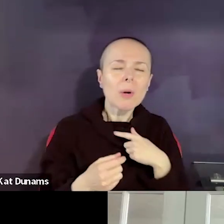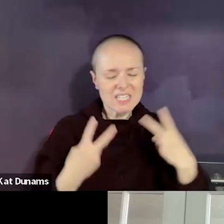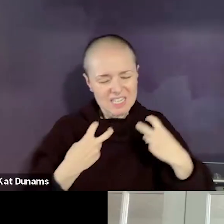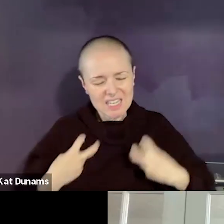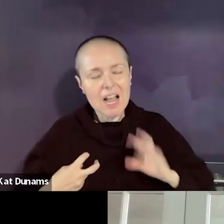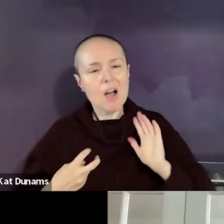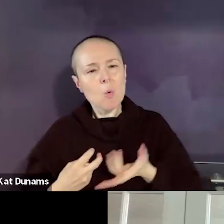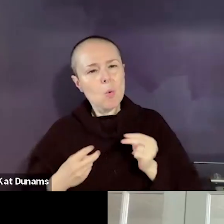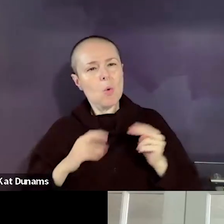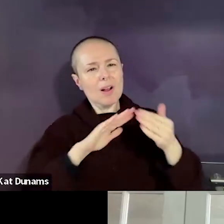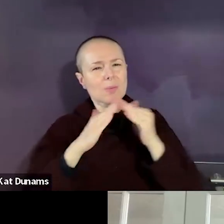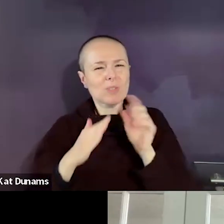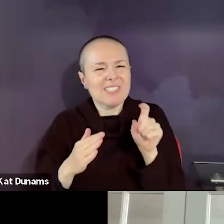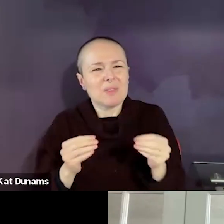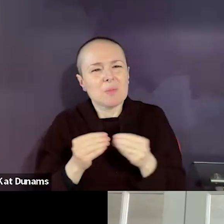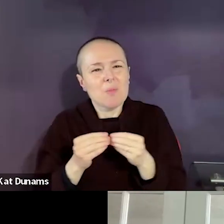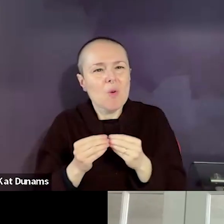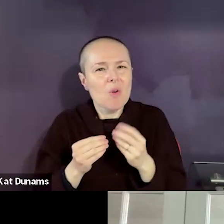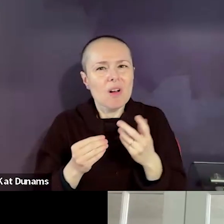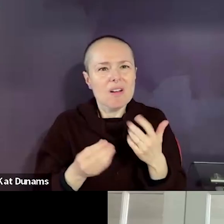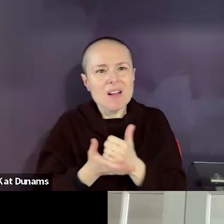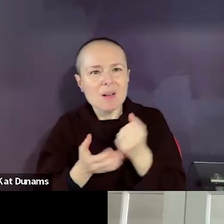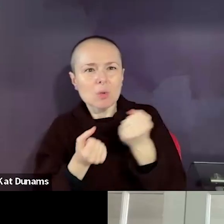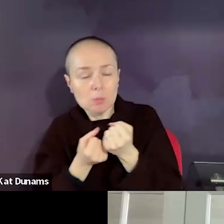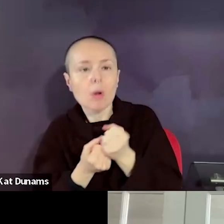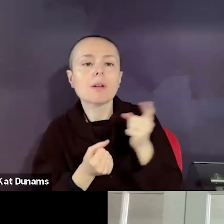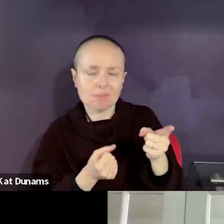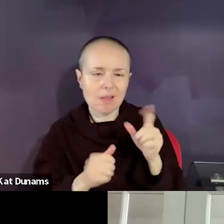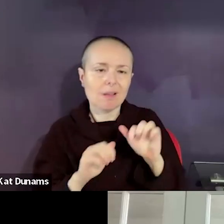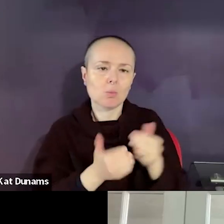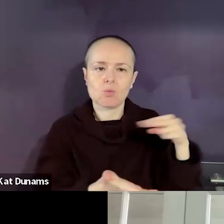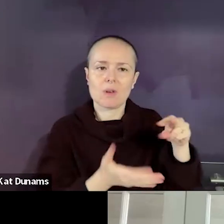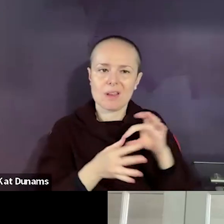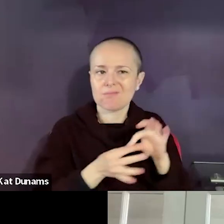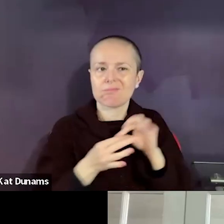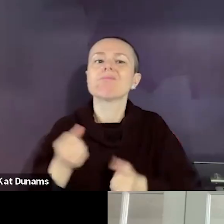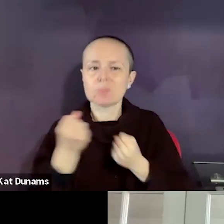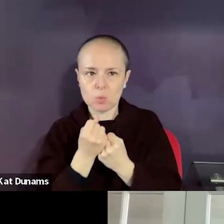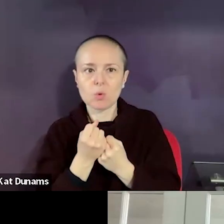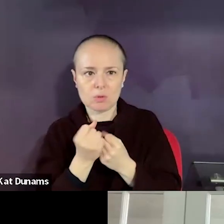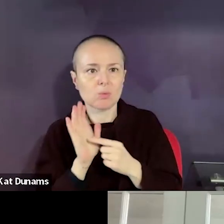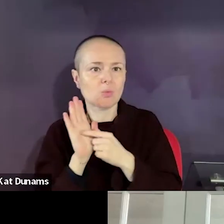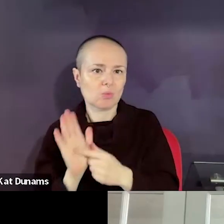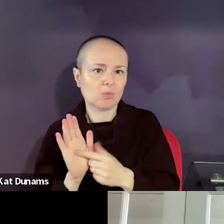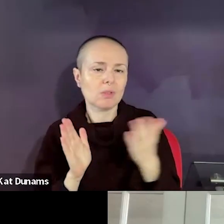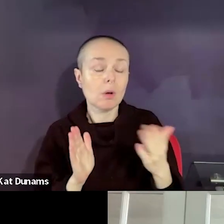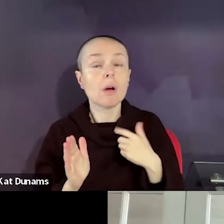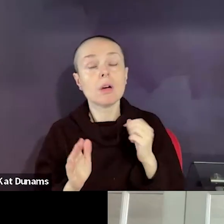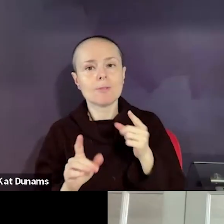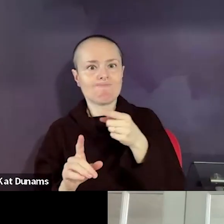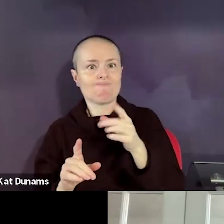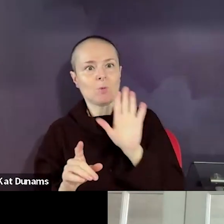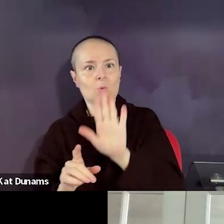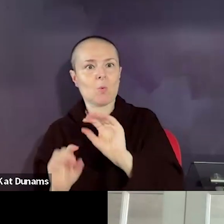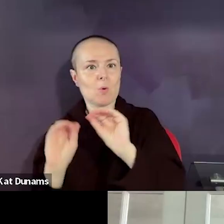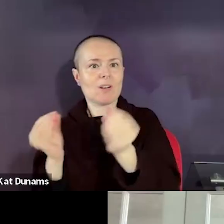community. And so a couple of things that stuck out to me or stuck out to us from Dance NYC's vision for a